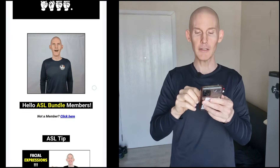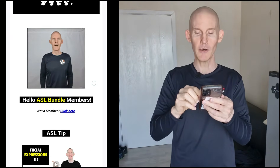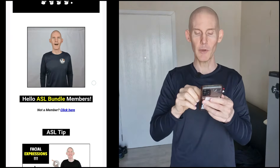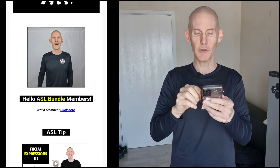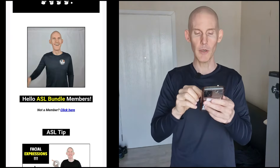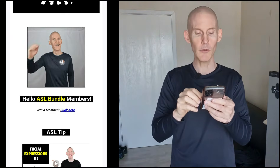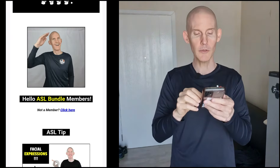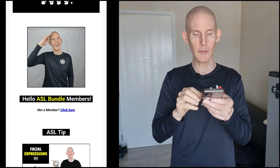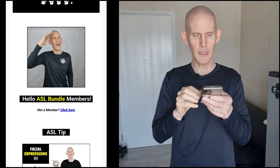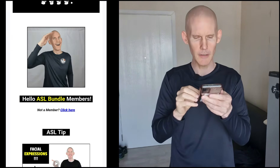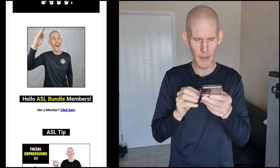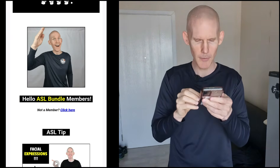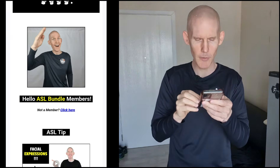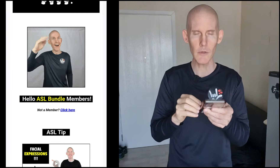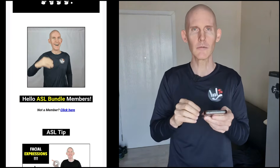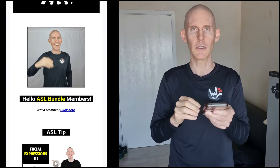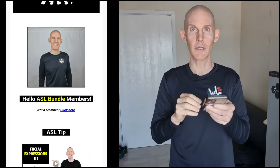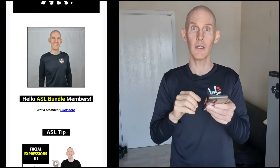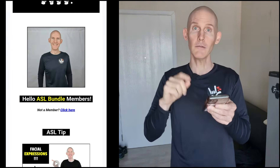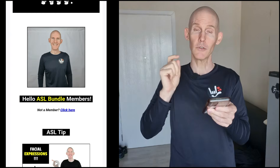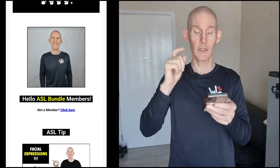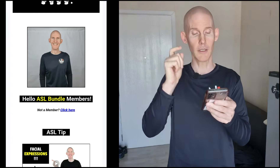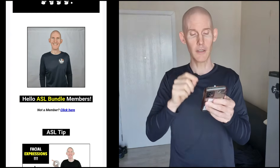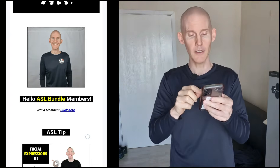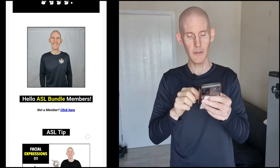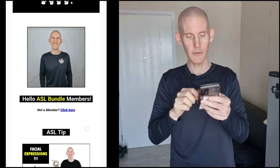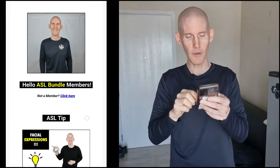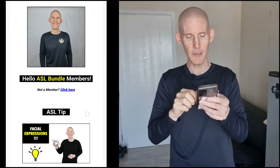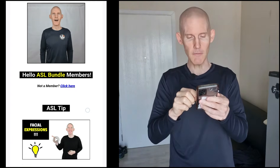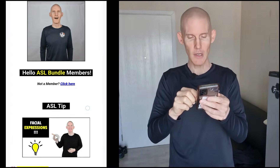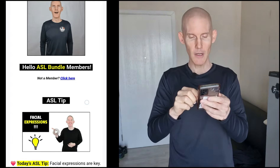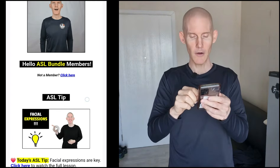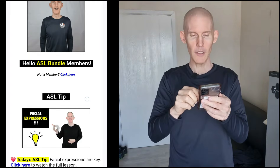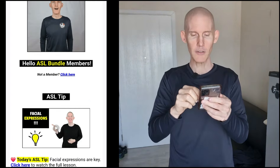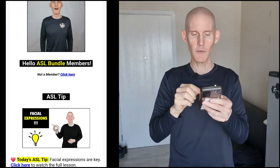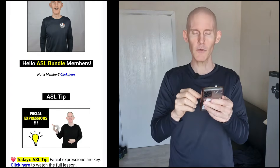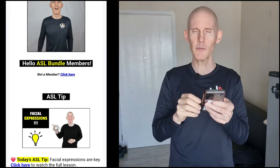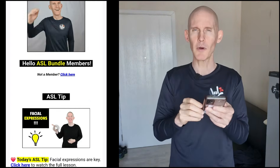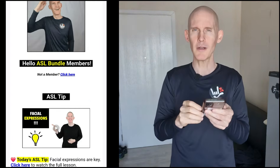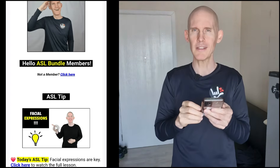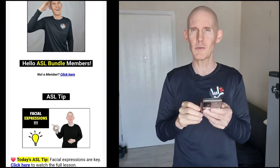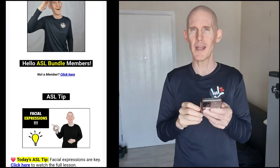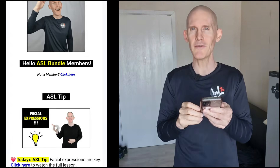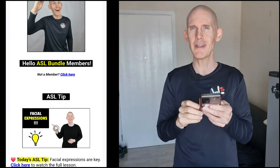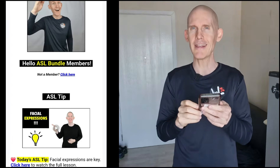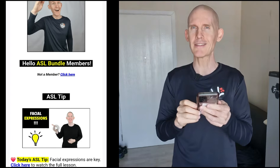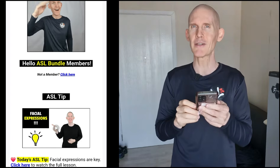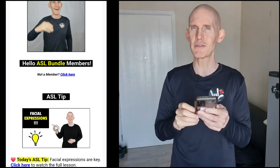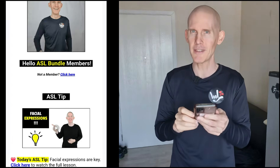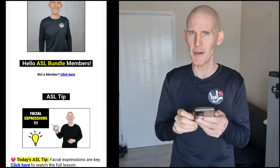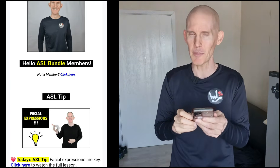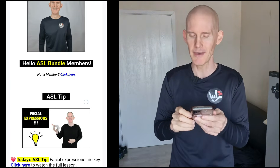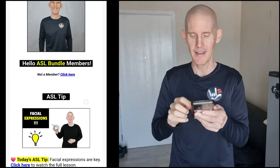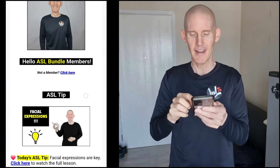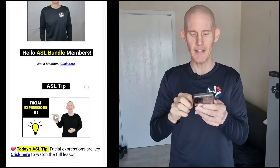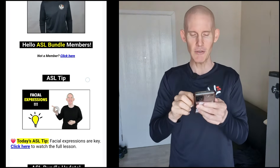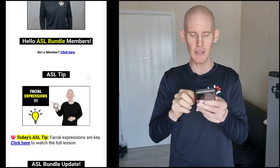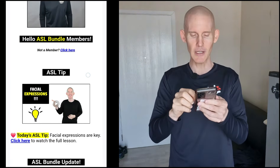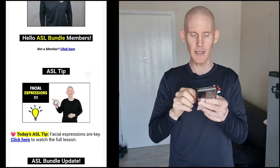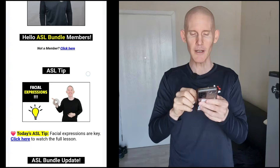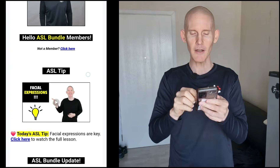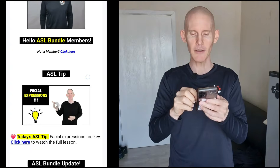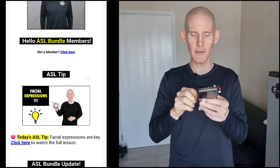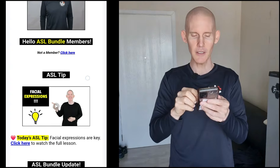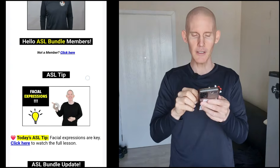Hello, ASL Bundle members, and not a member. Click here. You can click there. That's fine. All right. So the first part is we have an ASL tip. And you